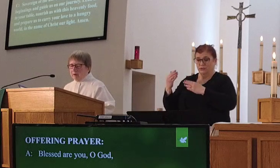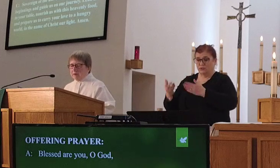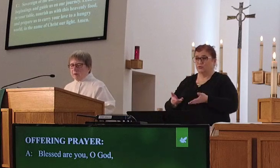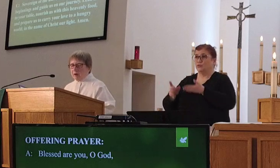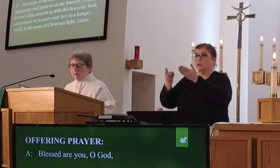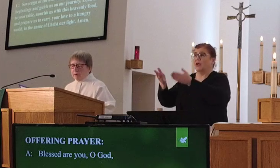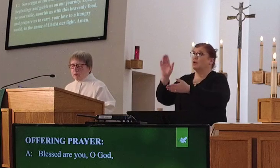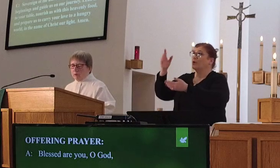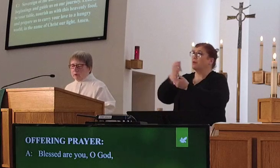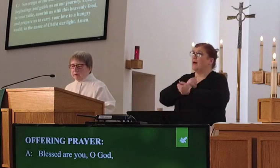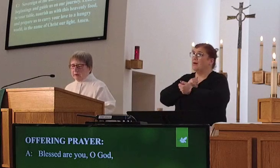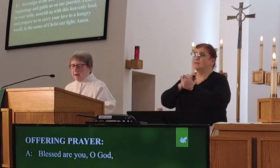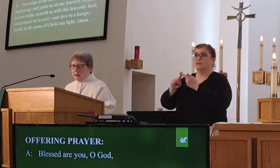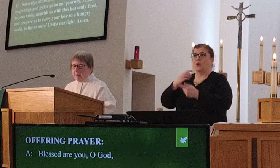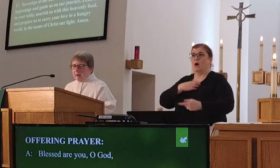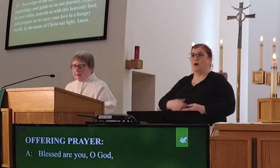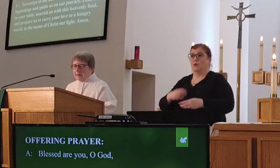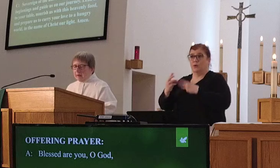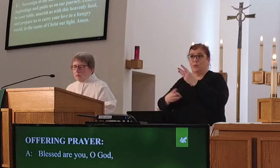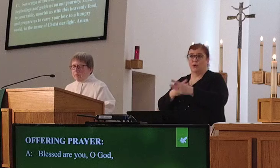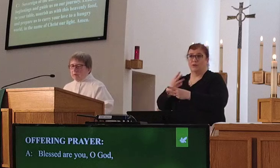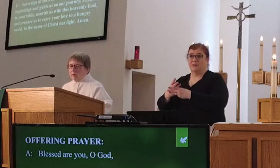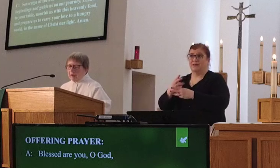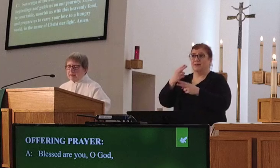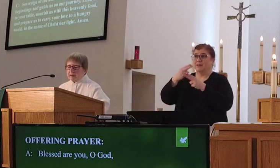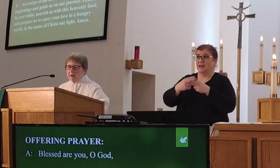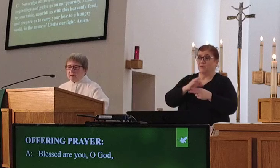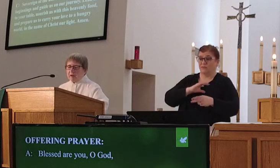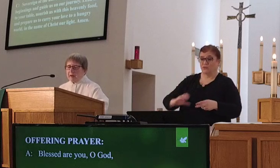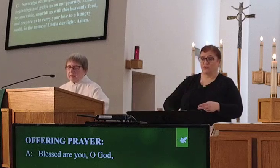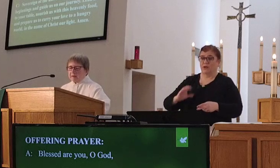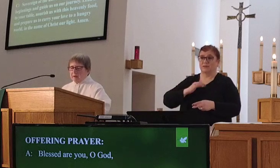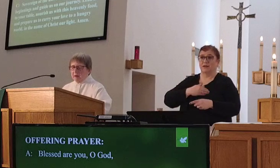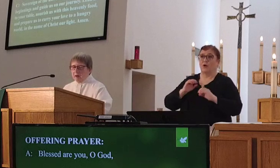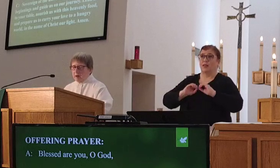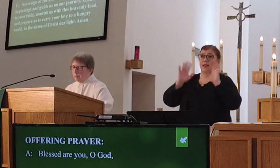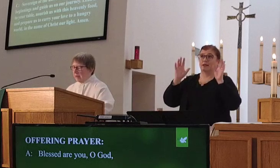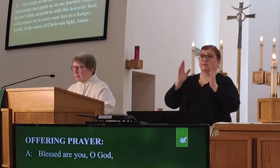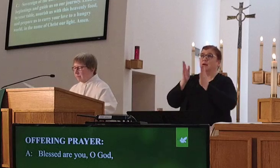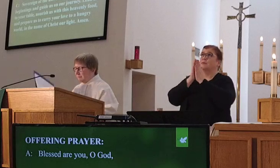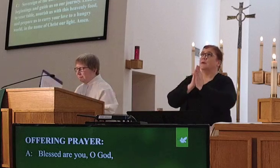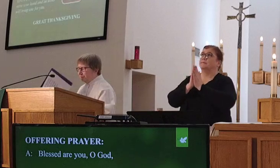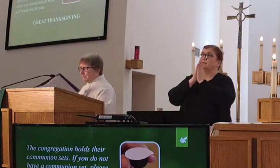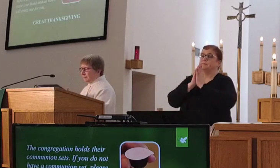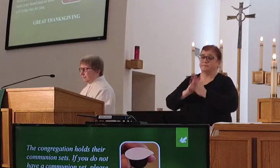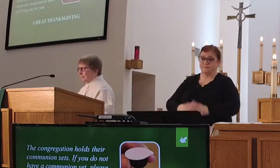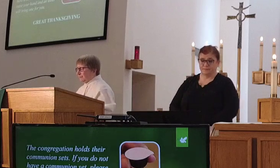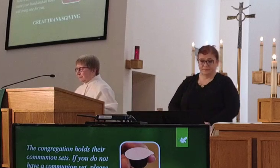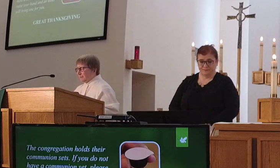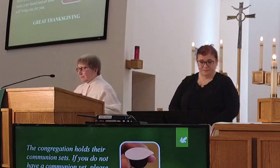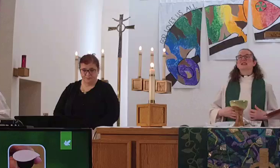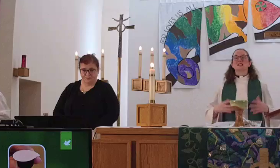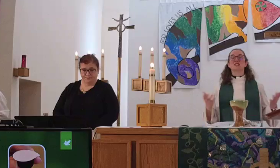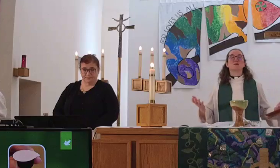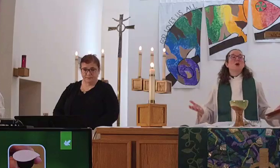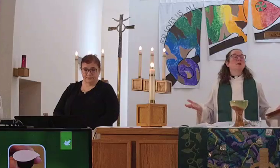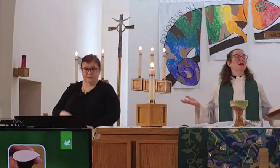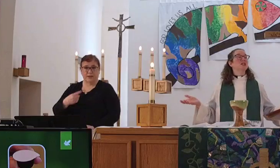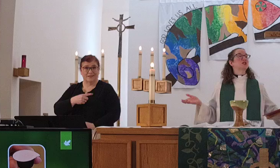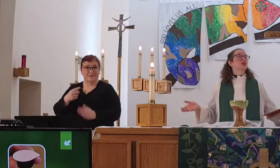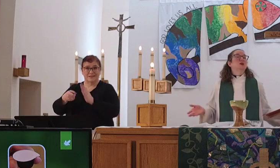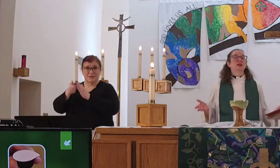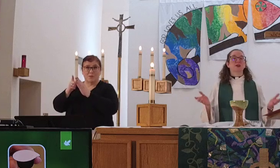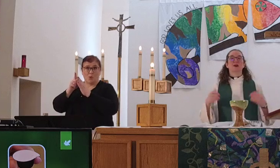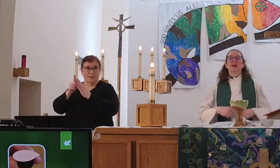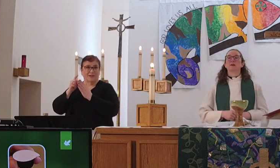love to a hungry world. In the name of Christ our light. Amen. This is the